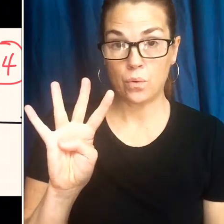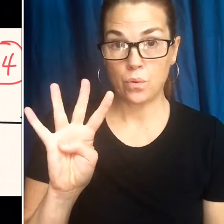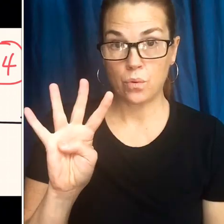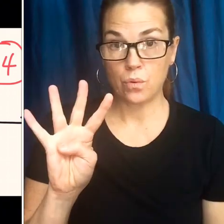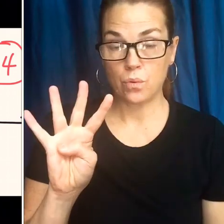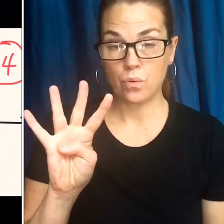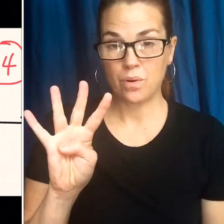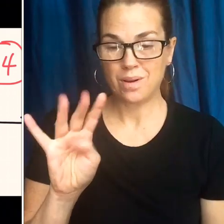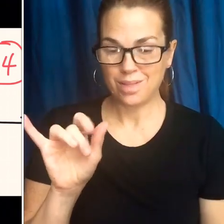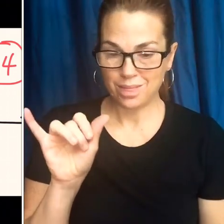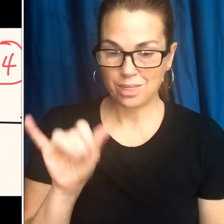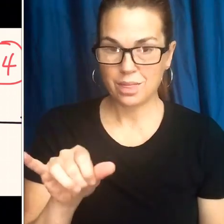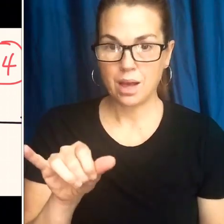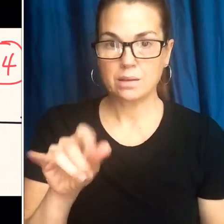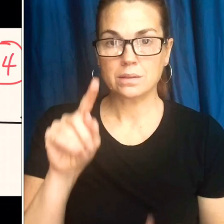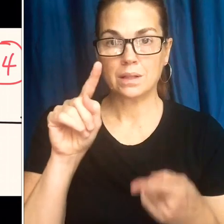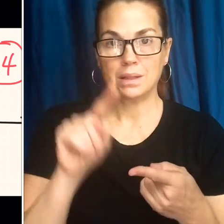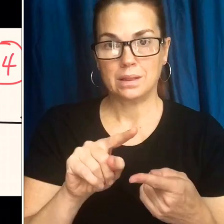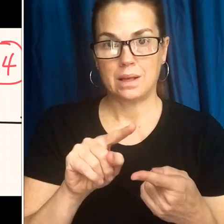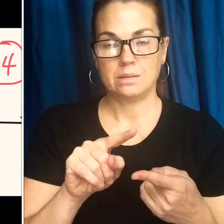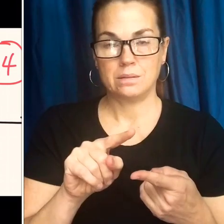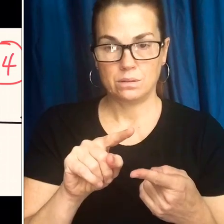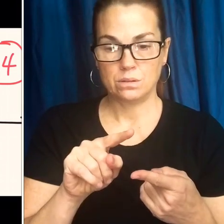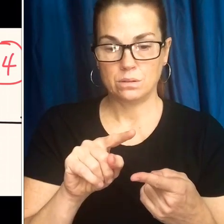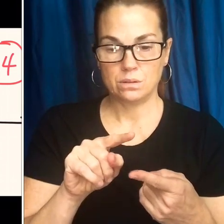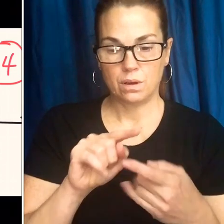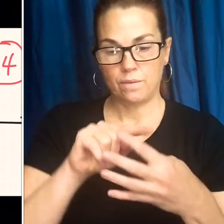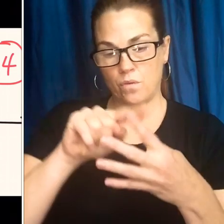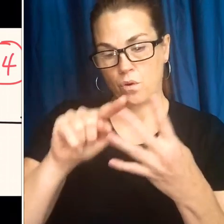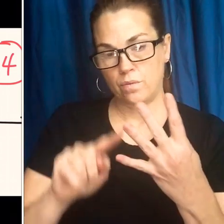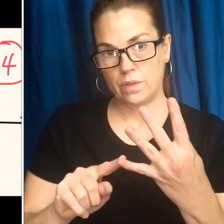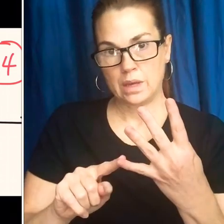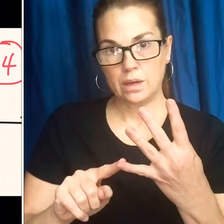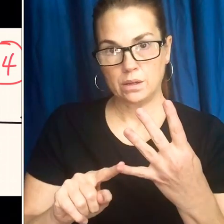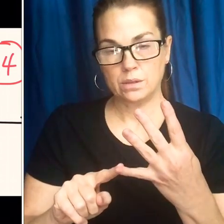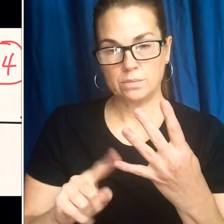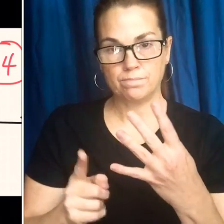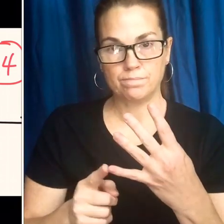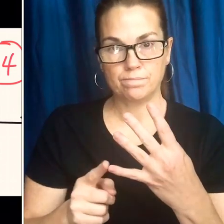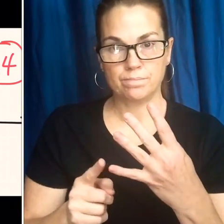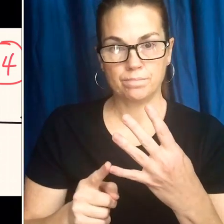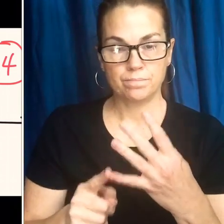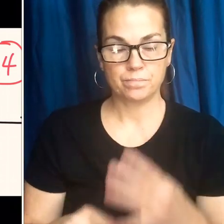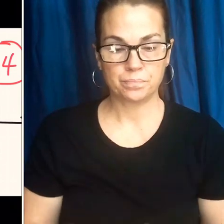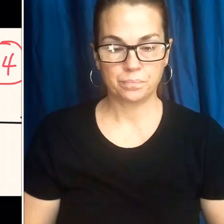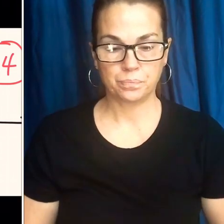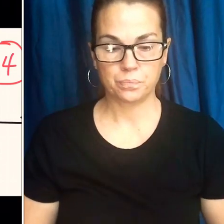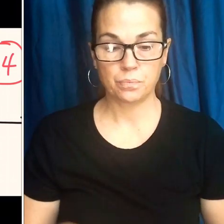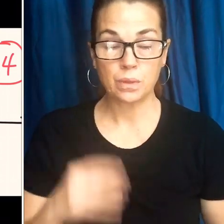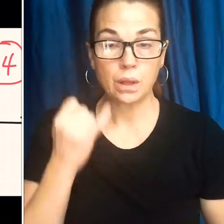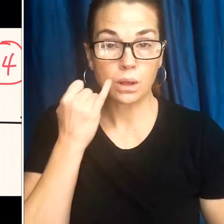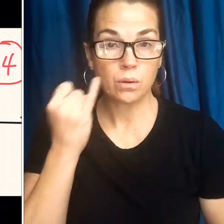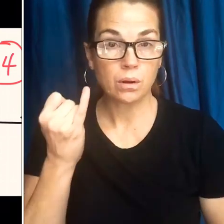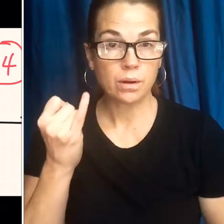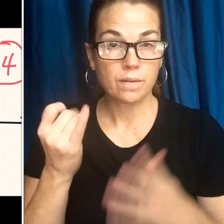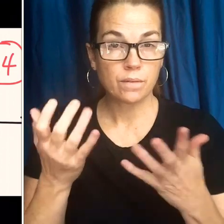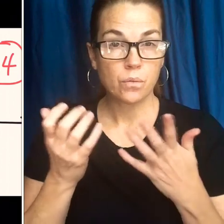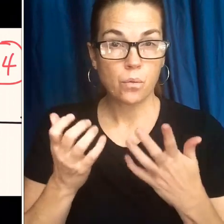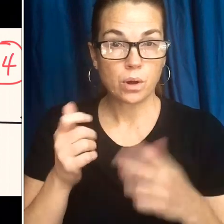so if I wanted to plot it on a number line or to graph it, I could put it, if that's negative 1 and that's